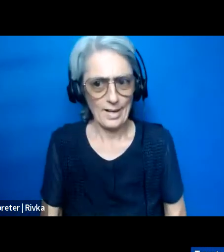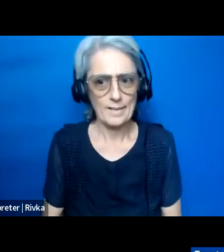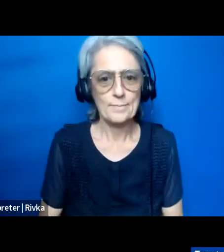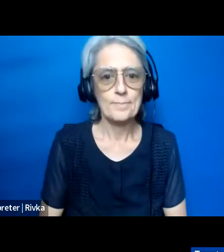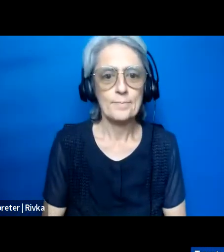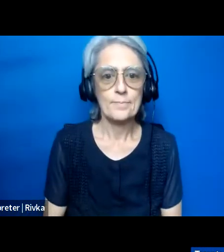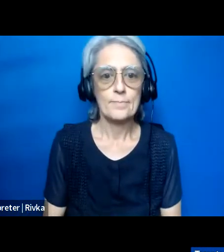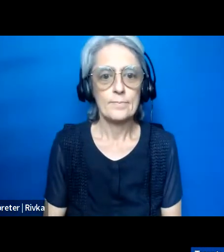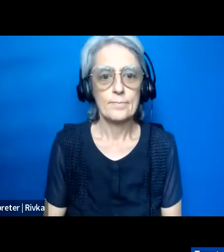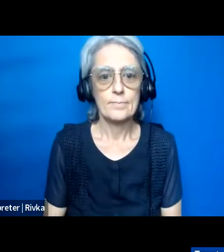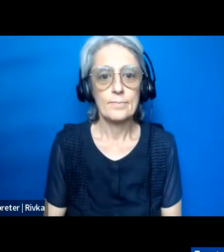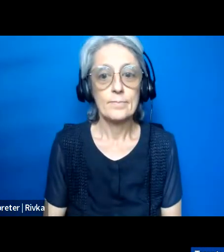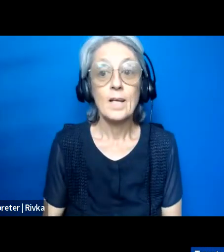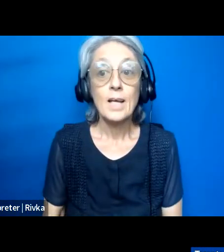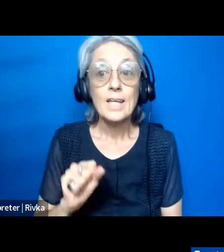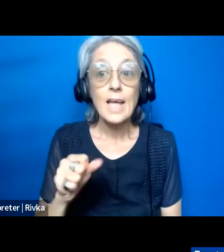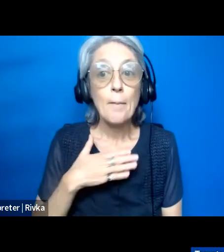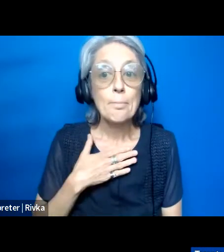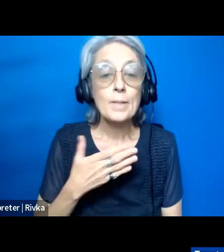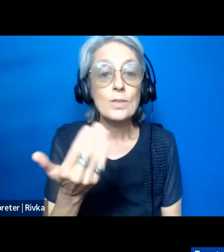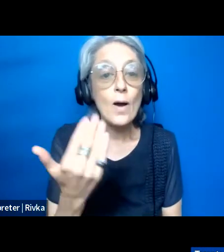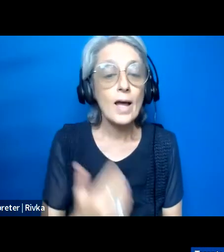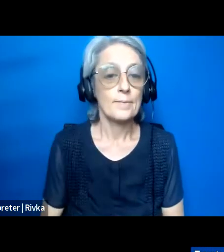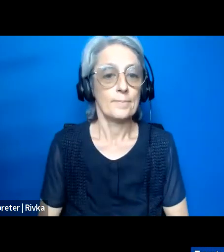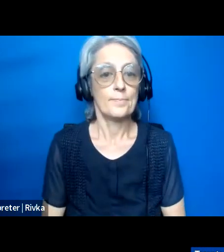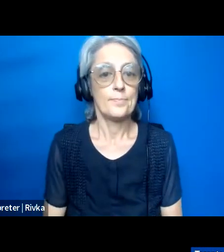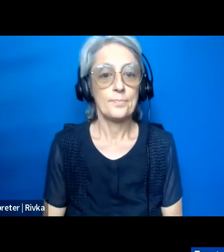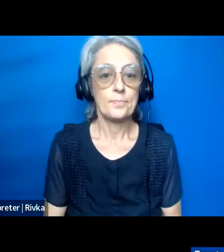Yeah, please go ahead. Okay.